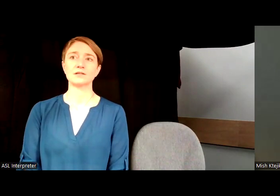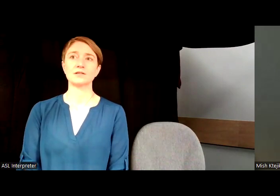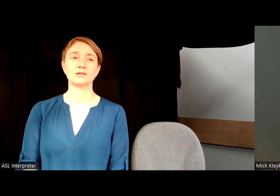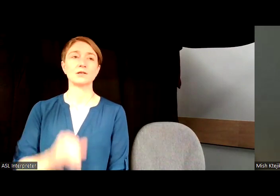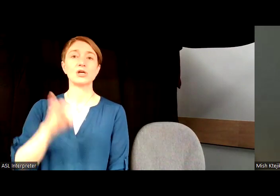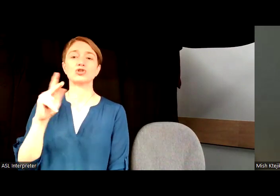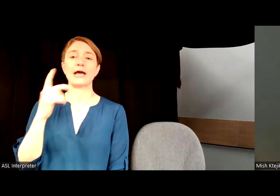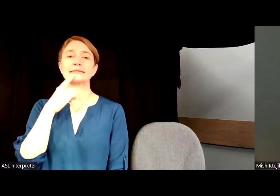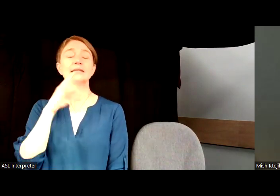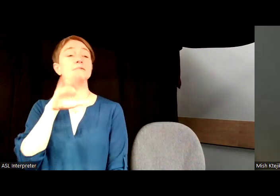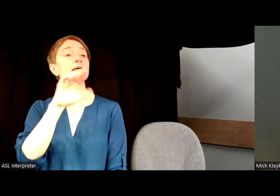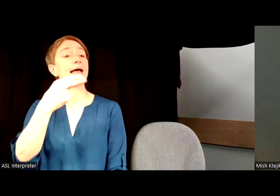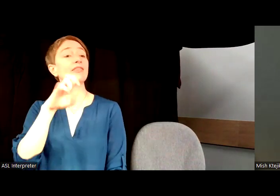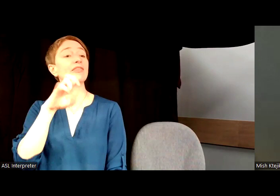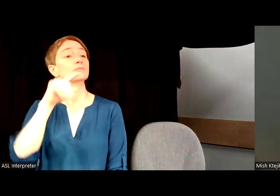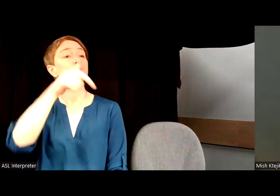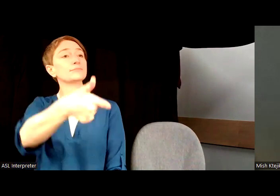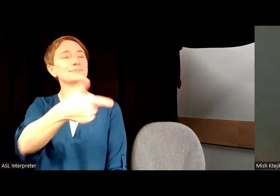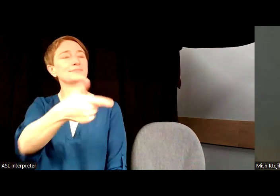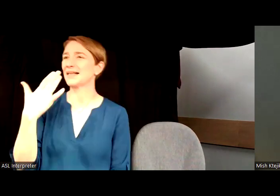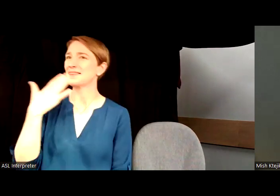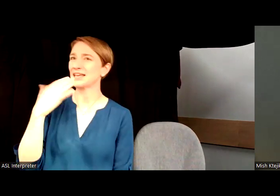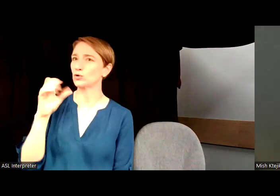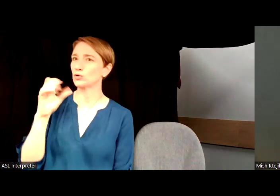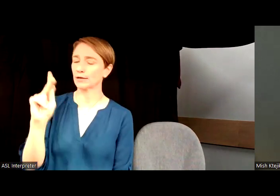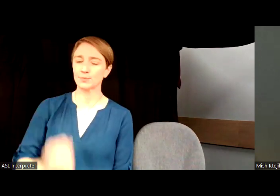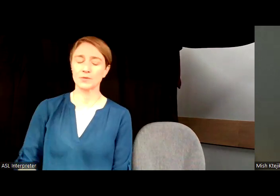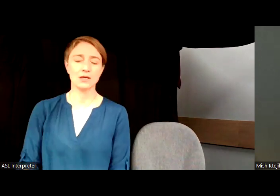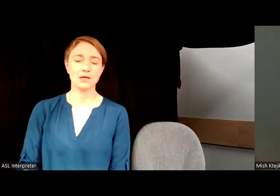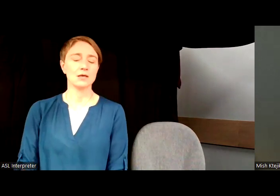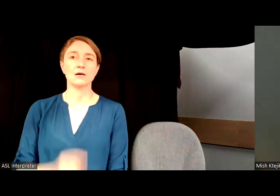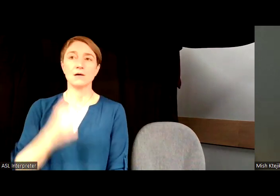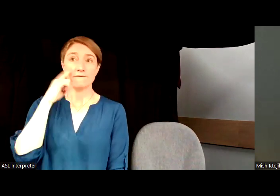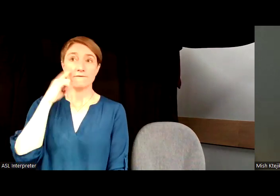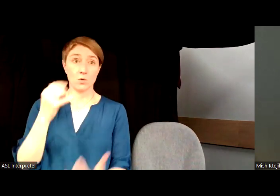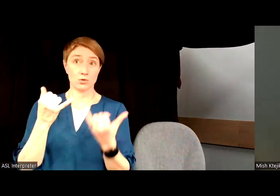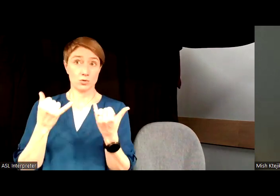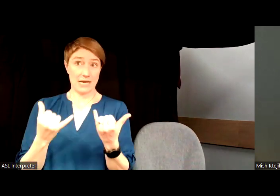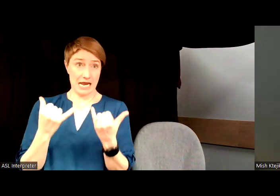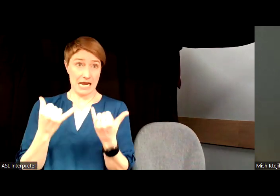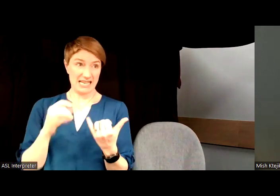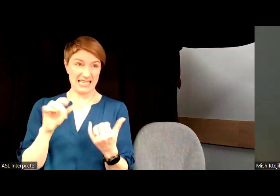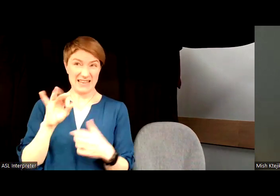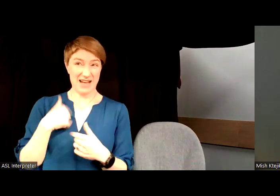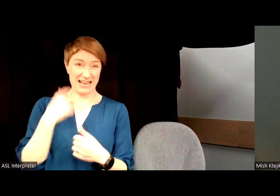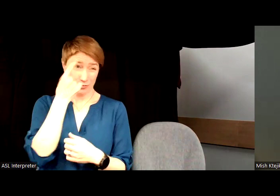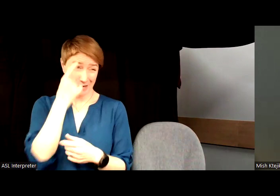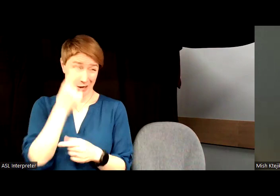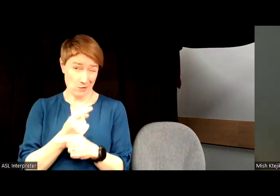This is Jack, Heather. Thanks, Jack. So for today, if I understand